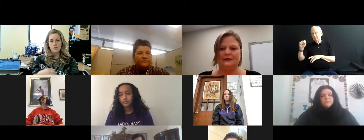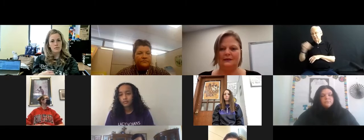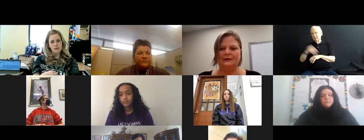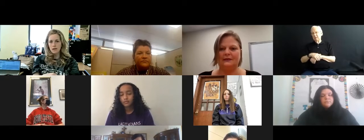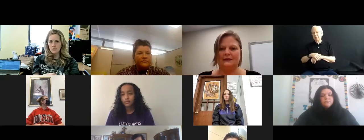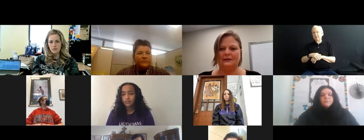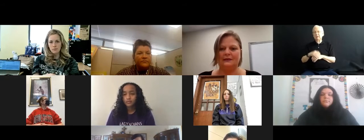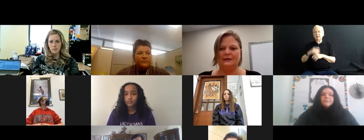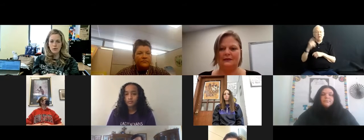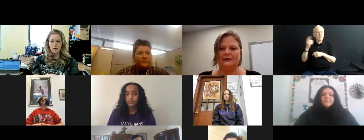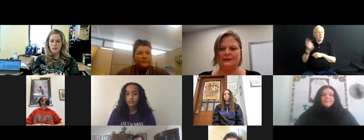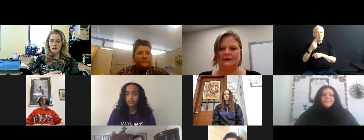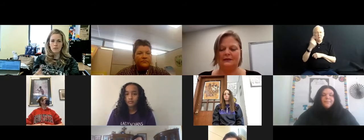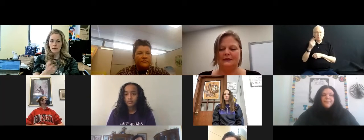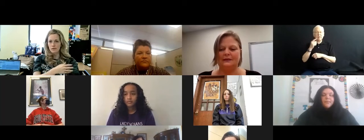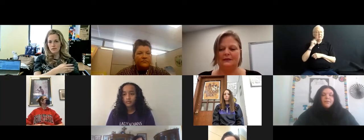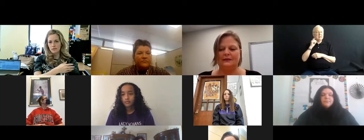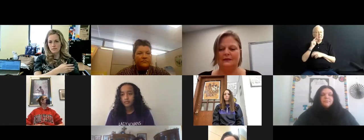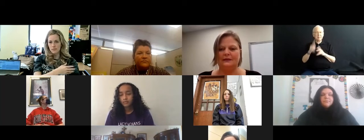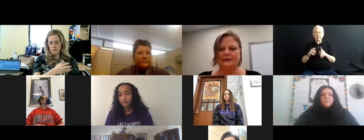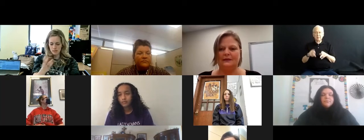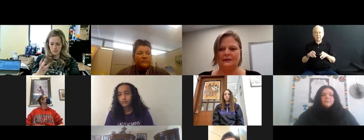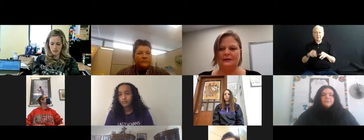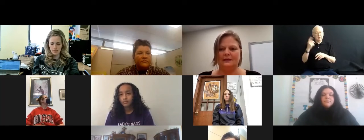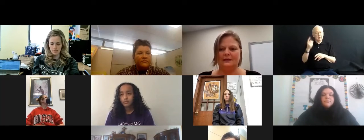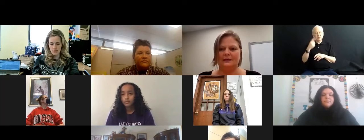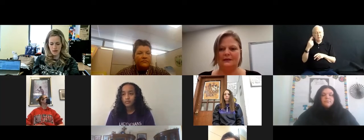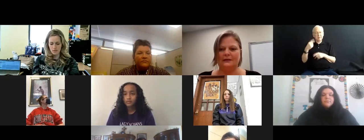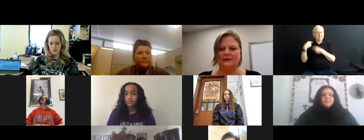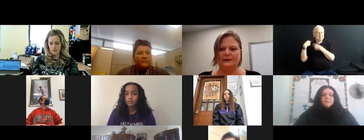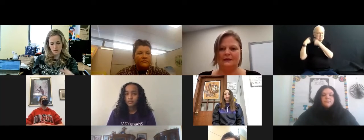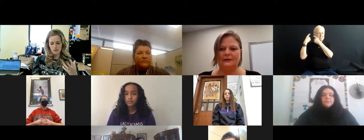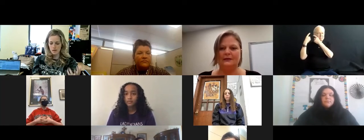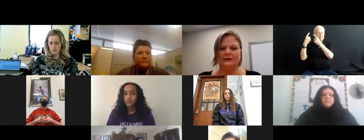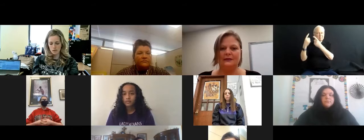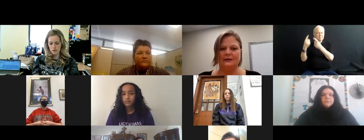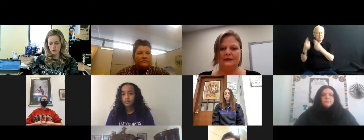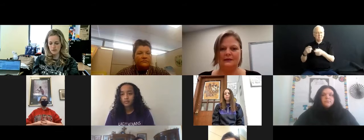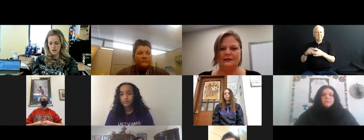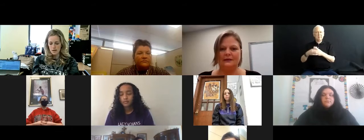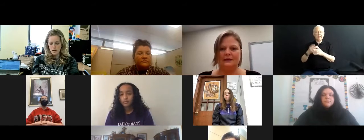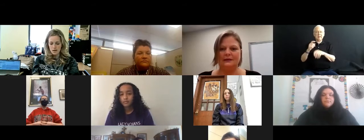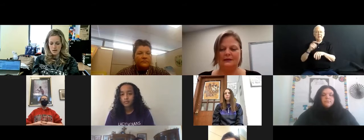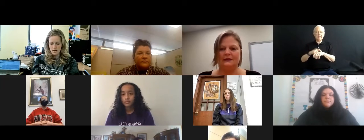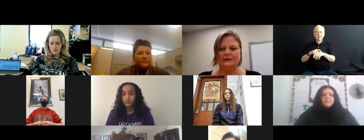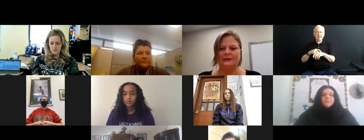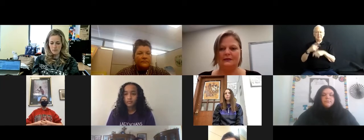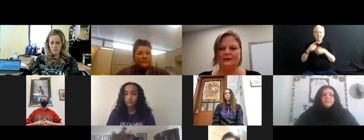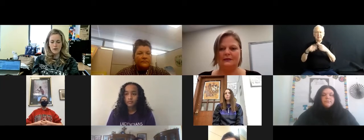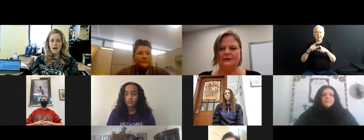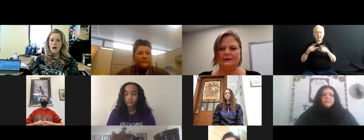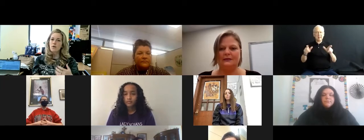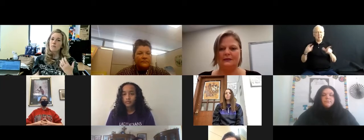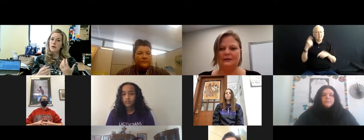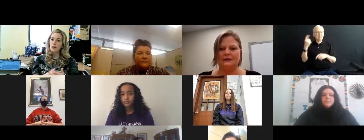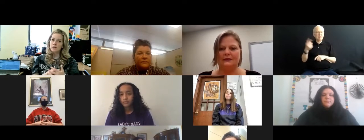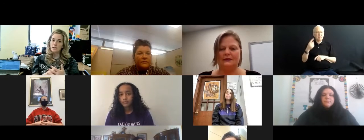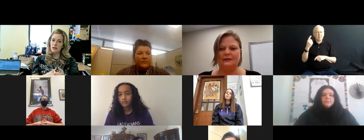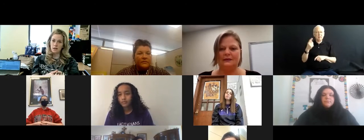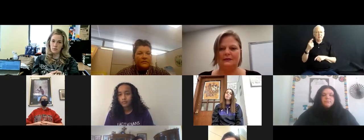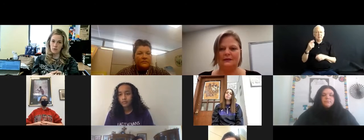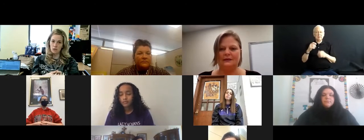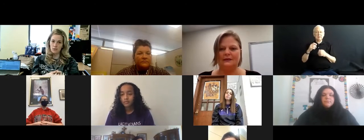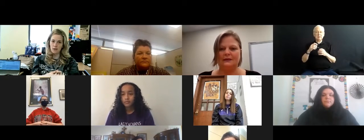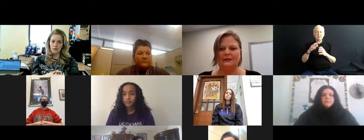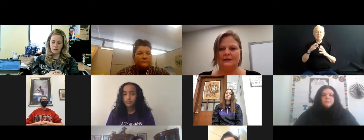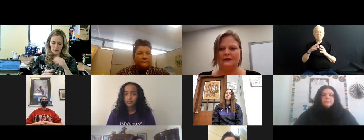So there's always been deaf people, you know, it's the beginning of time in sign languages. But how American